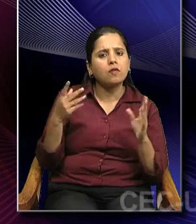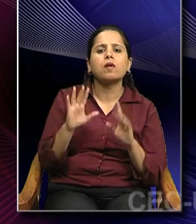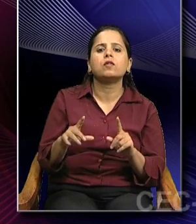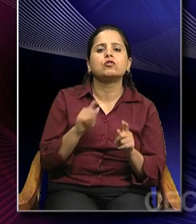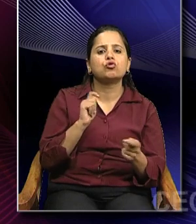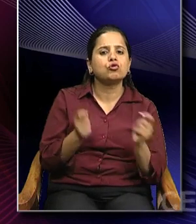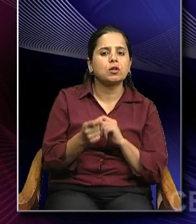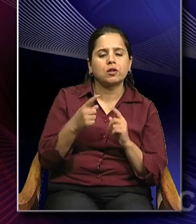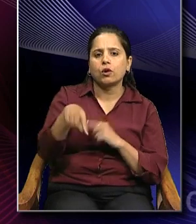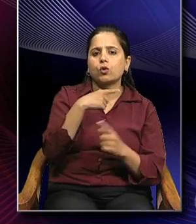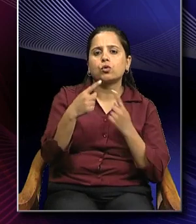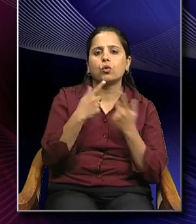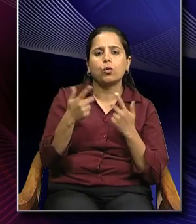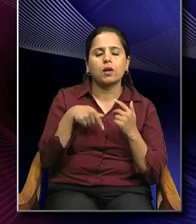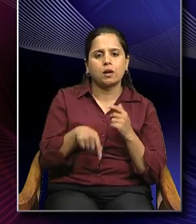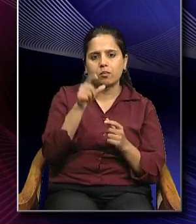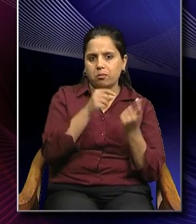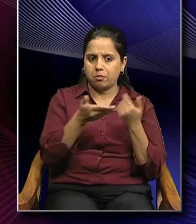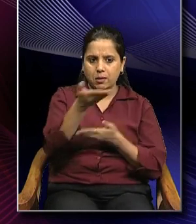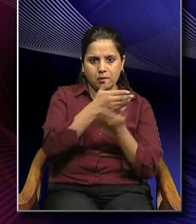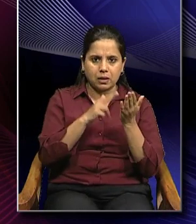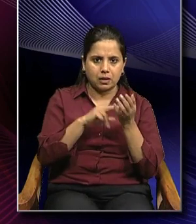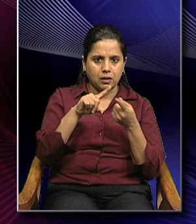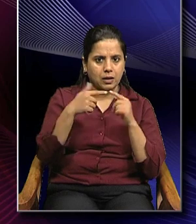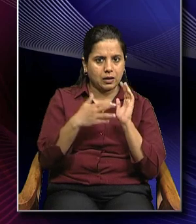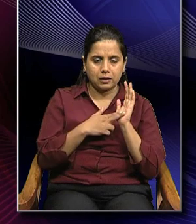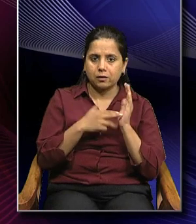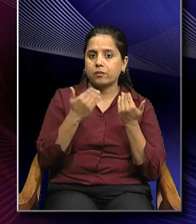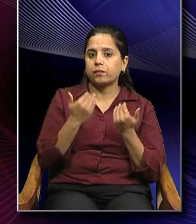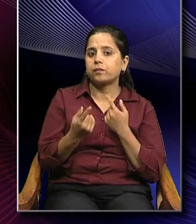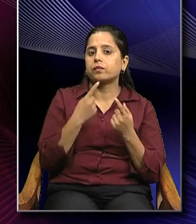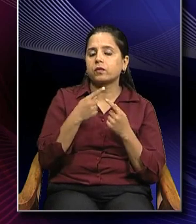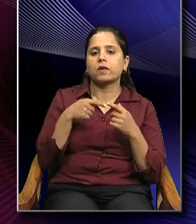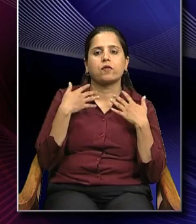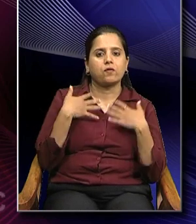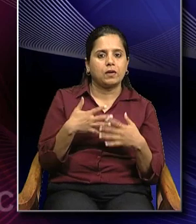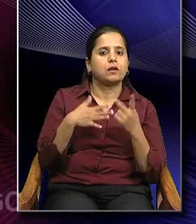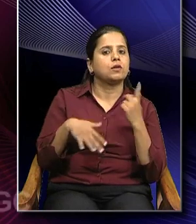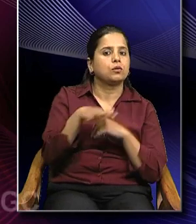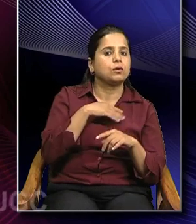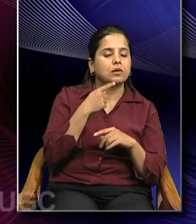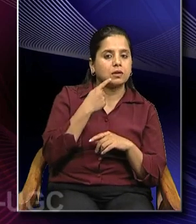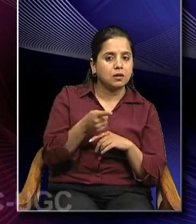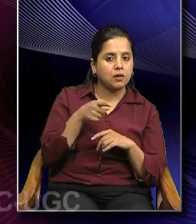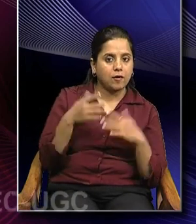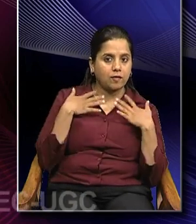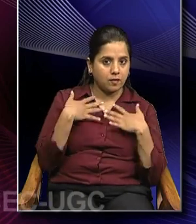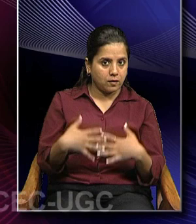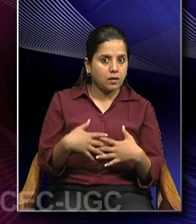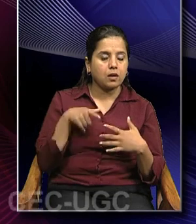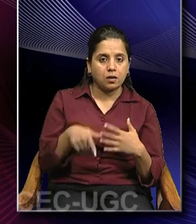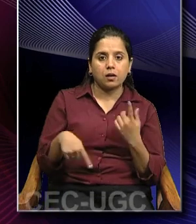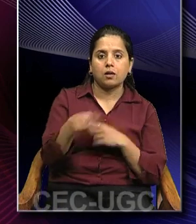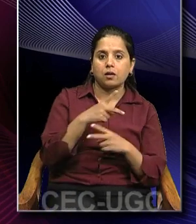So we were talking about the netizens, now we talk about the physical scenario where the physical